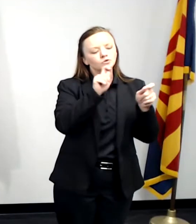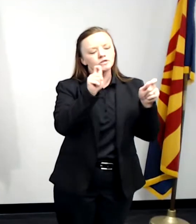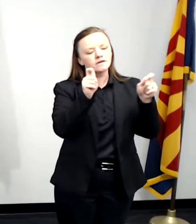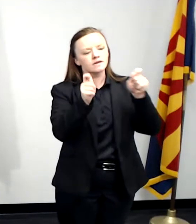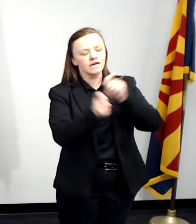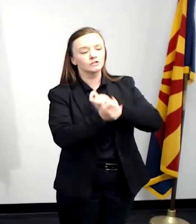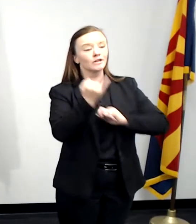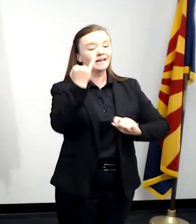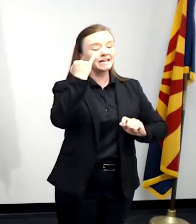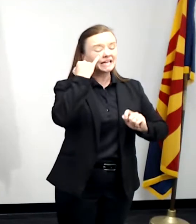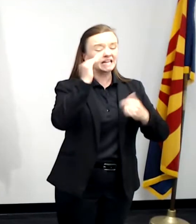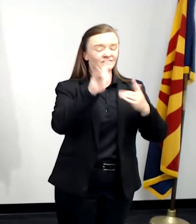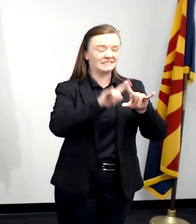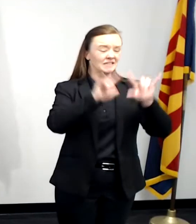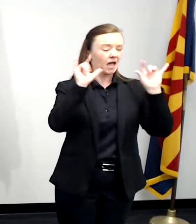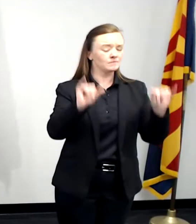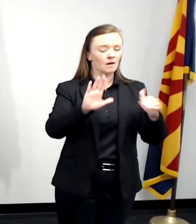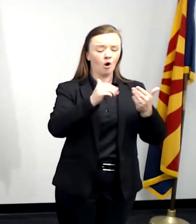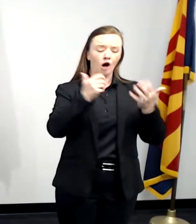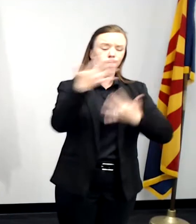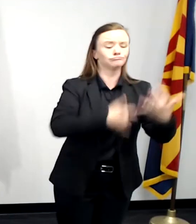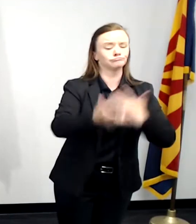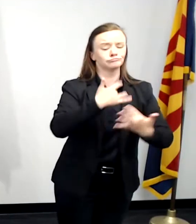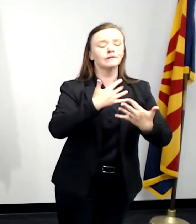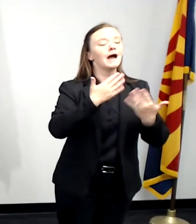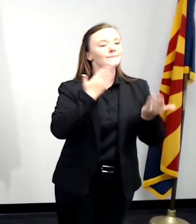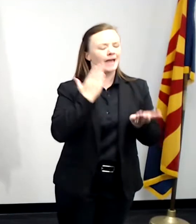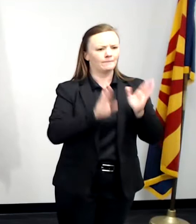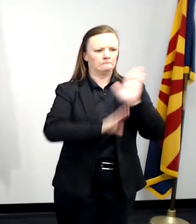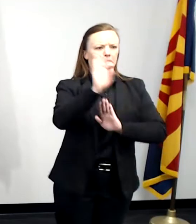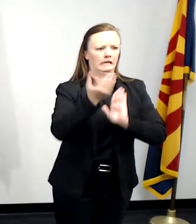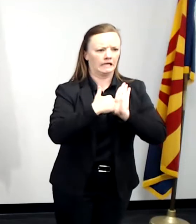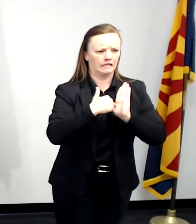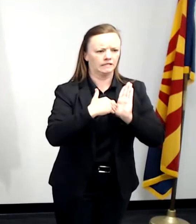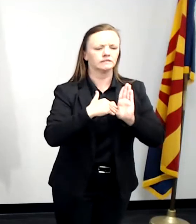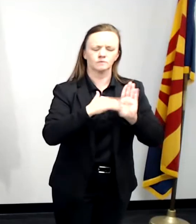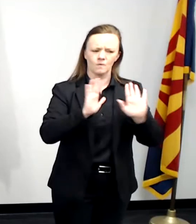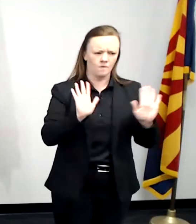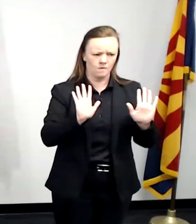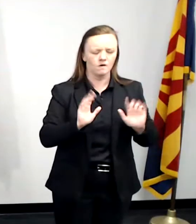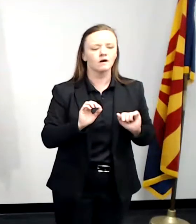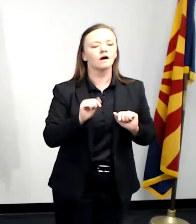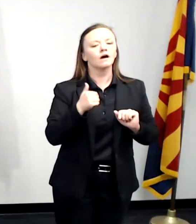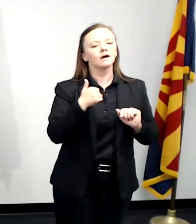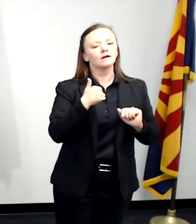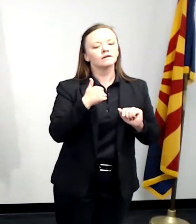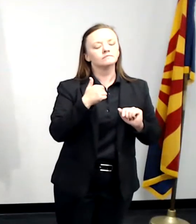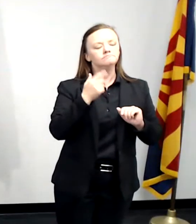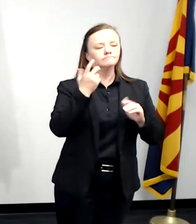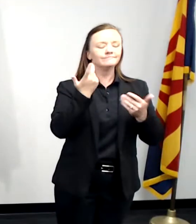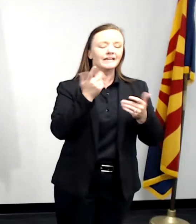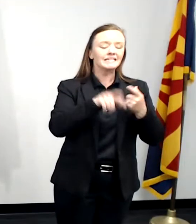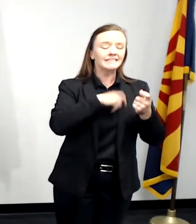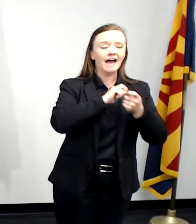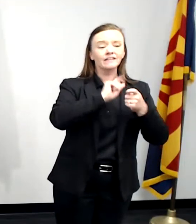peak. So all I can tell you is what things will look like when we can start to make those recommendations, but